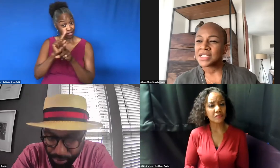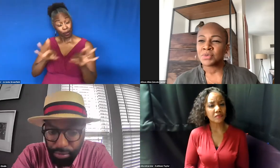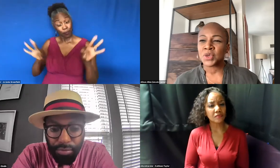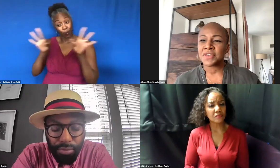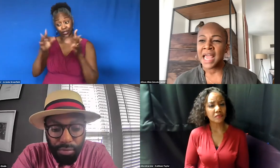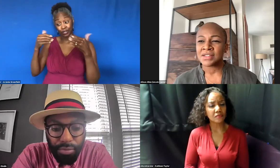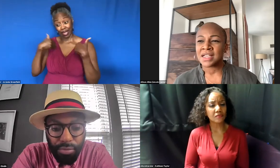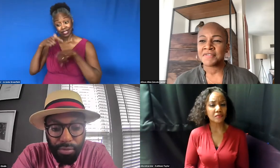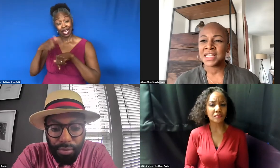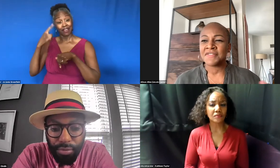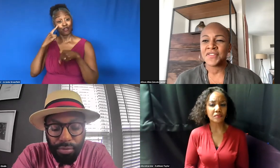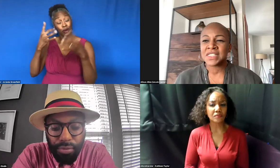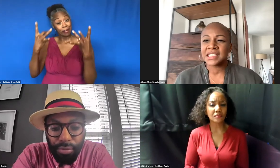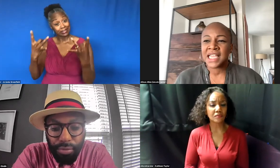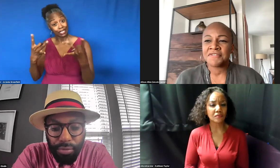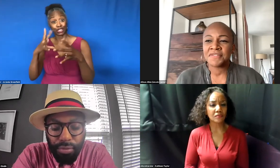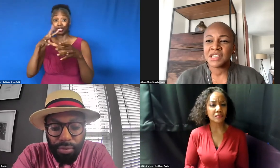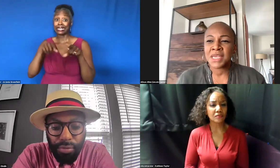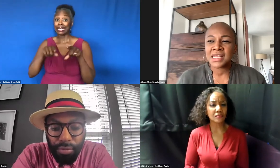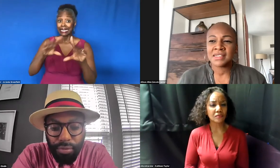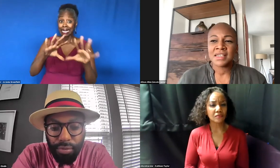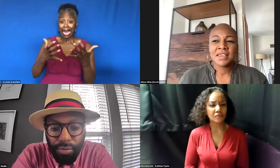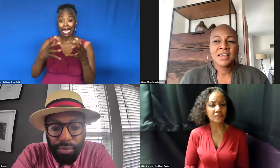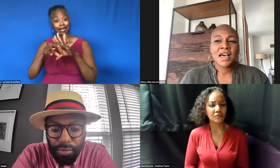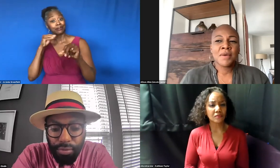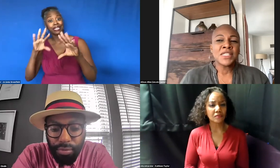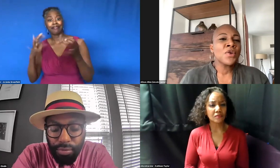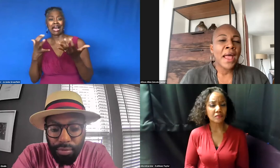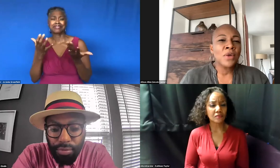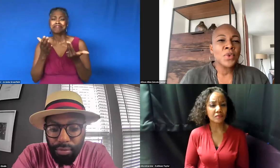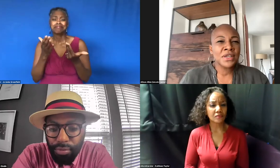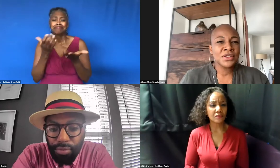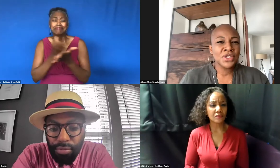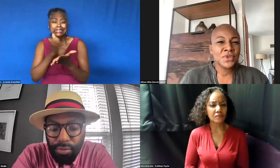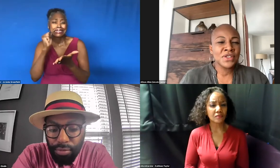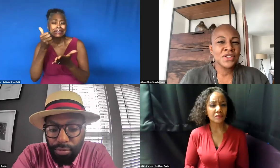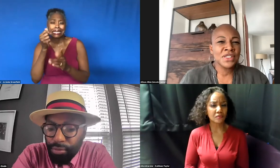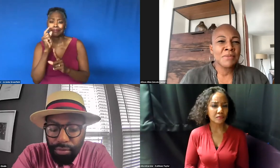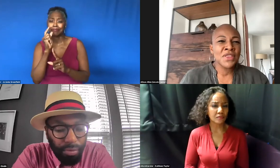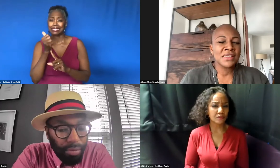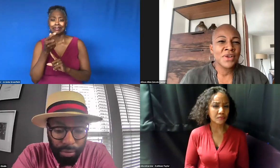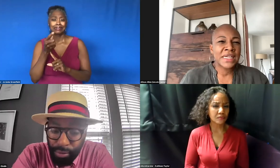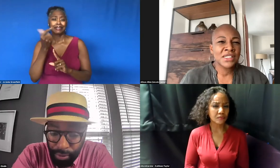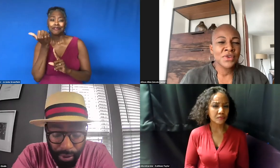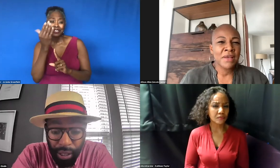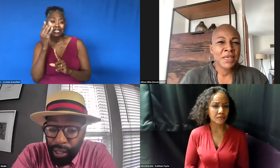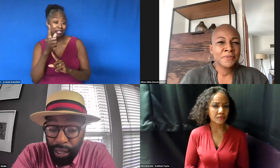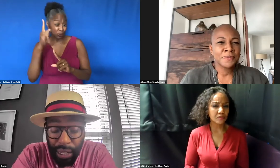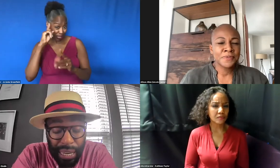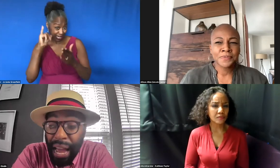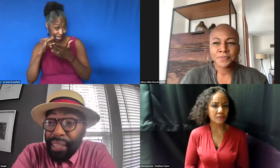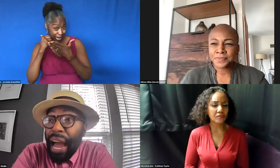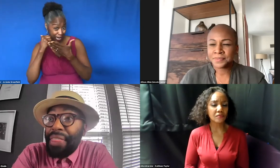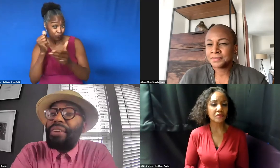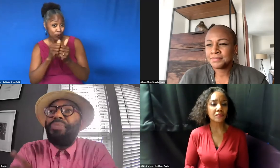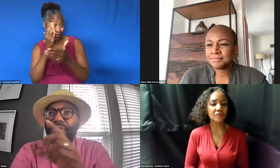the classroom or even outside of it, even if it's like 10, 15 minutes, is the groundwork to some of the things that you're actually describing?